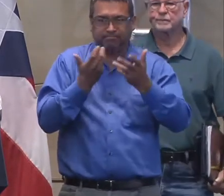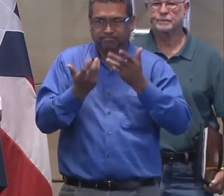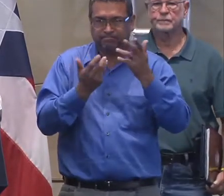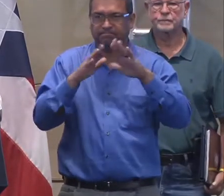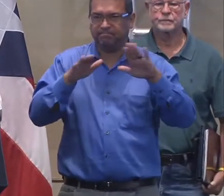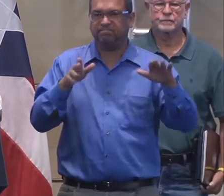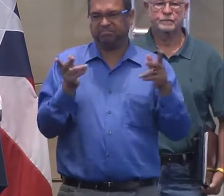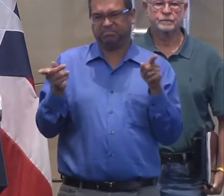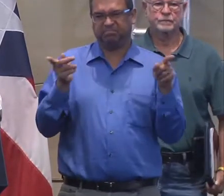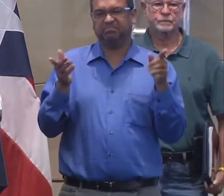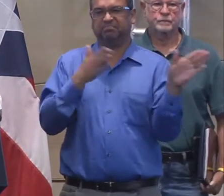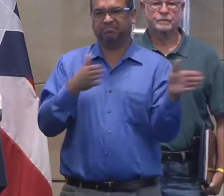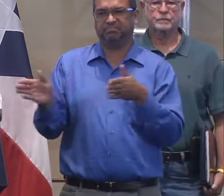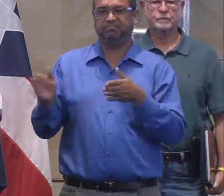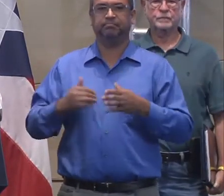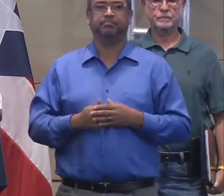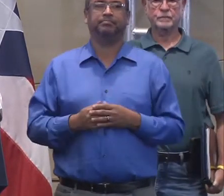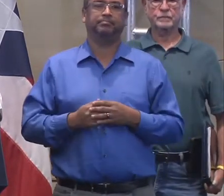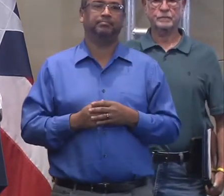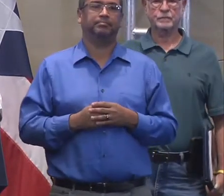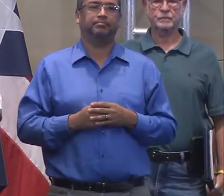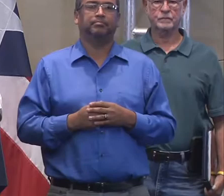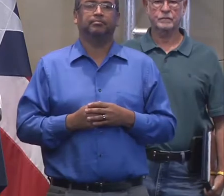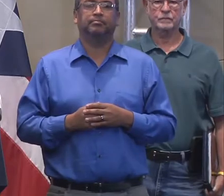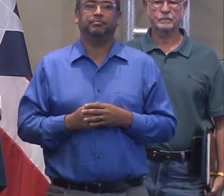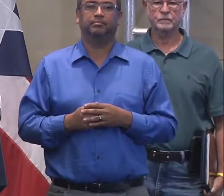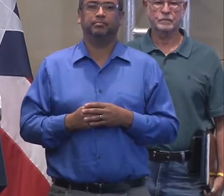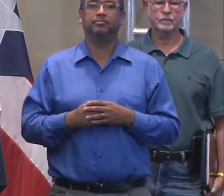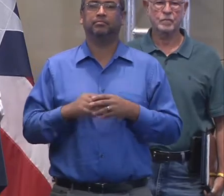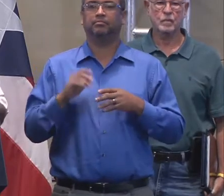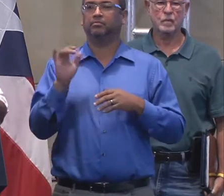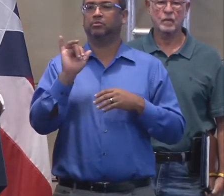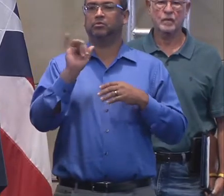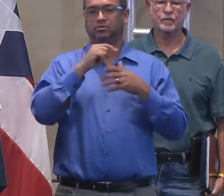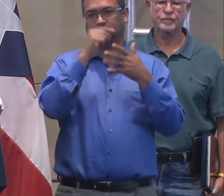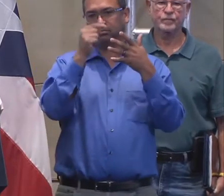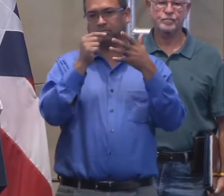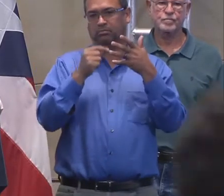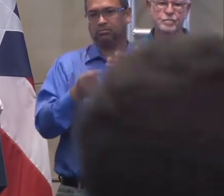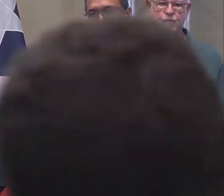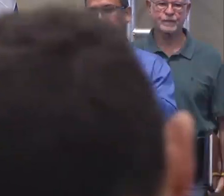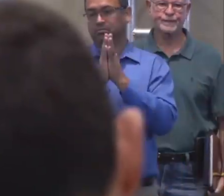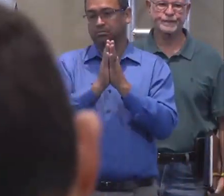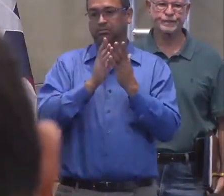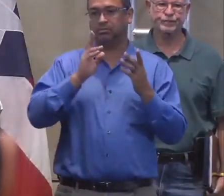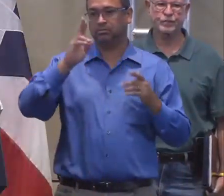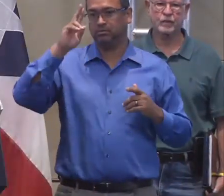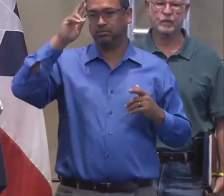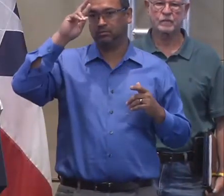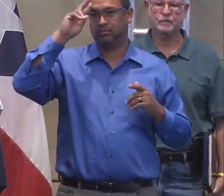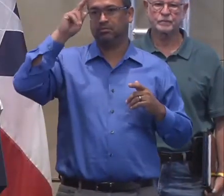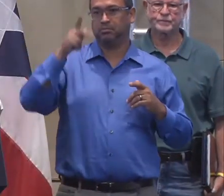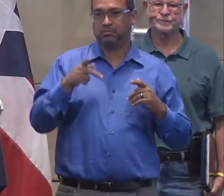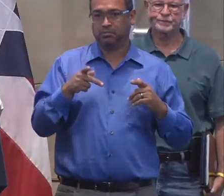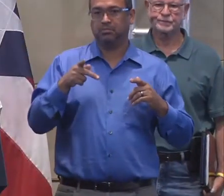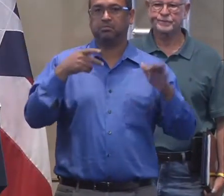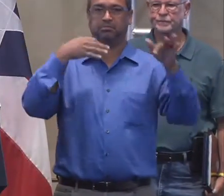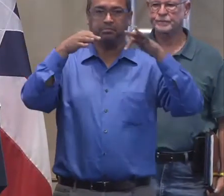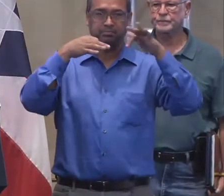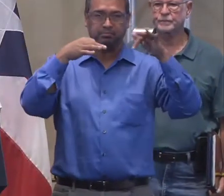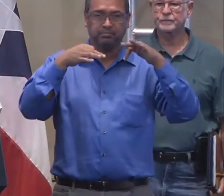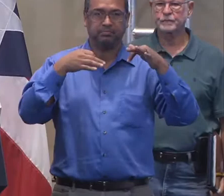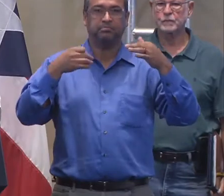of course, state several petitions, obviously update the Vice President on detail of what's going on,